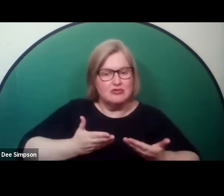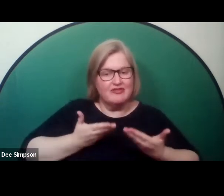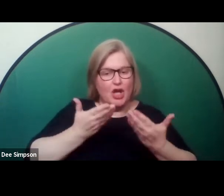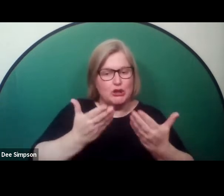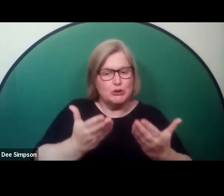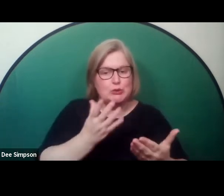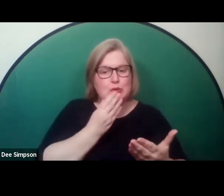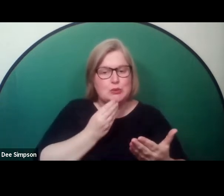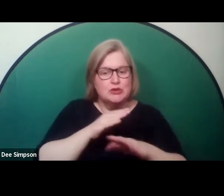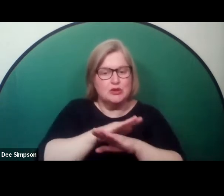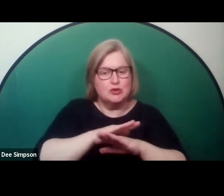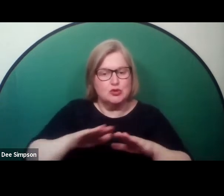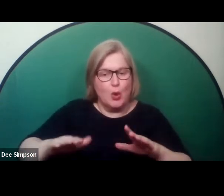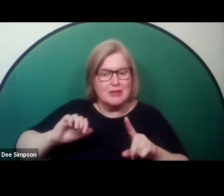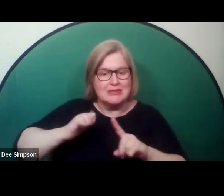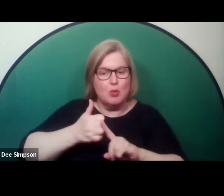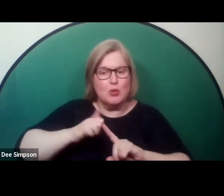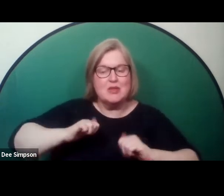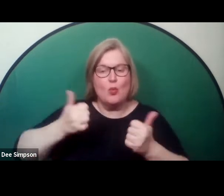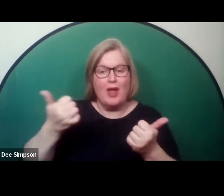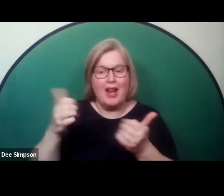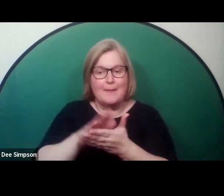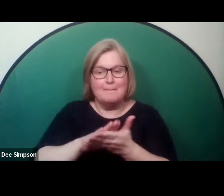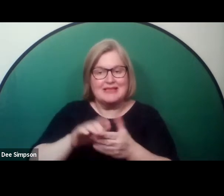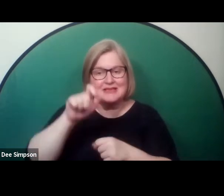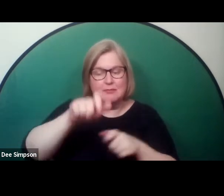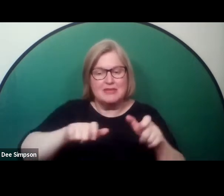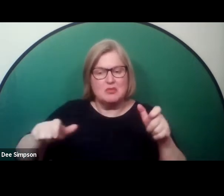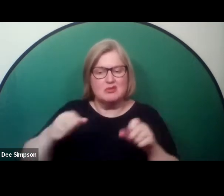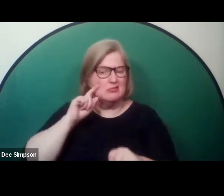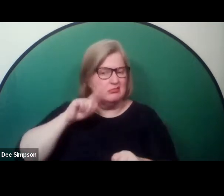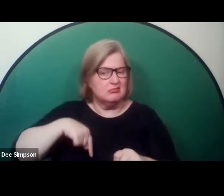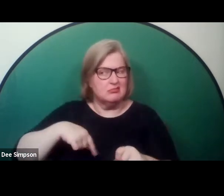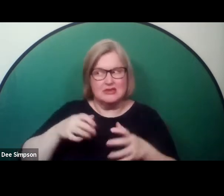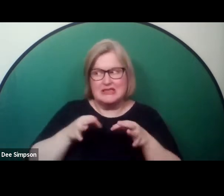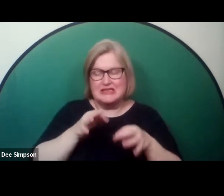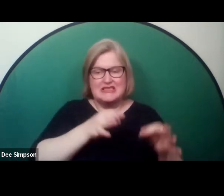are not supported well afterwards. This leads to abandonment and distrust in the system.